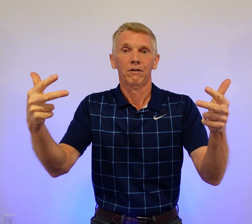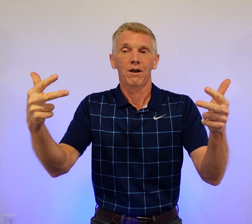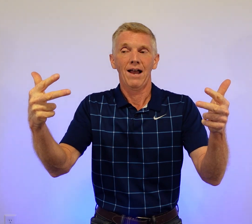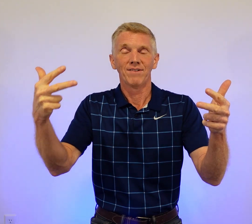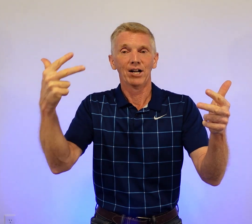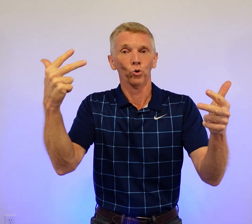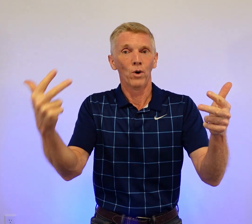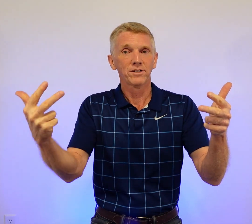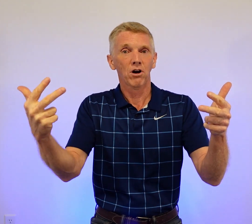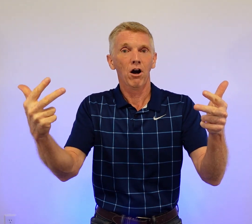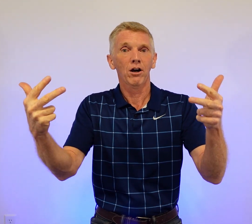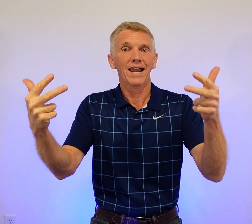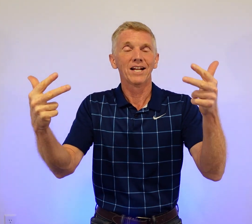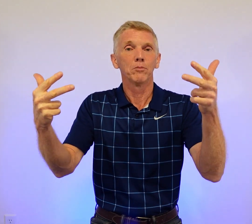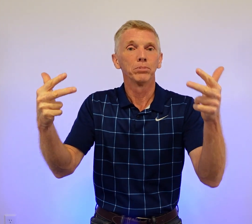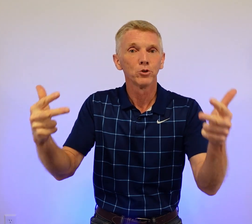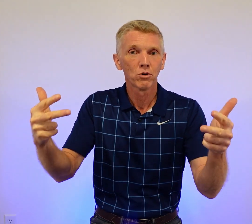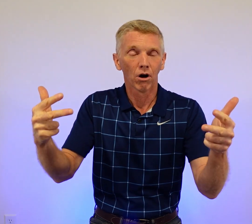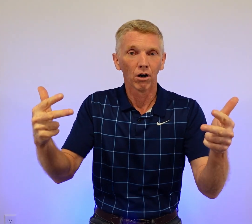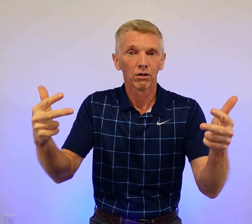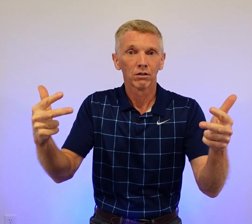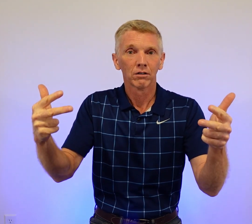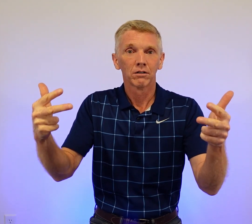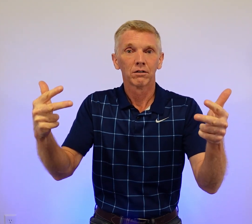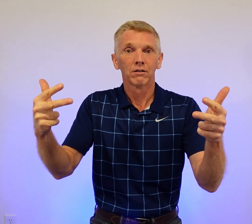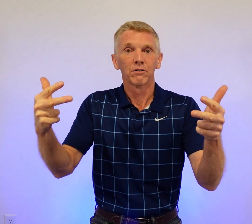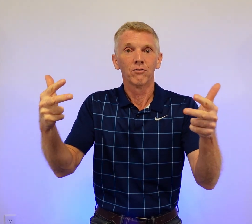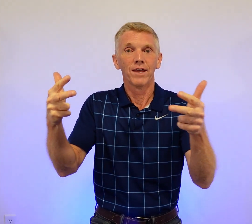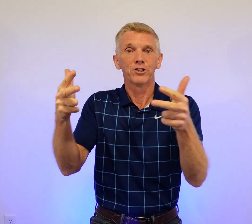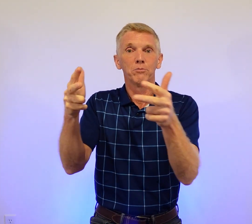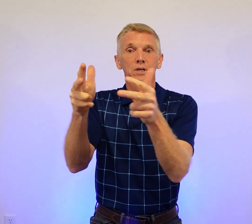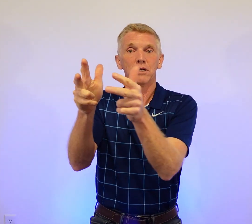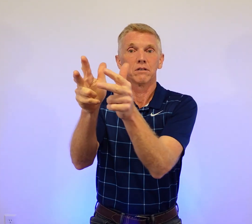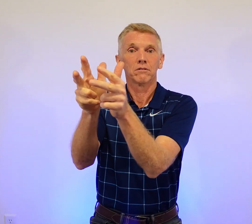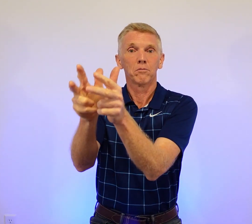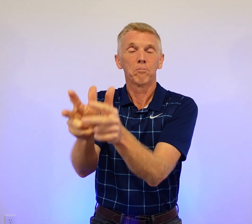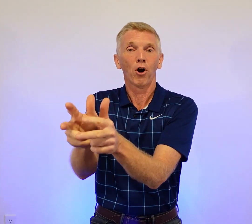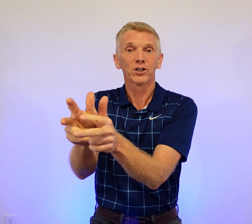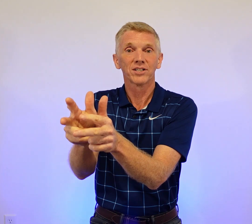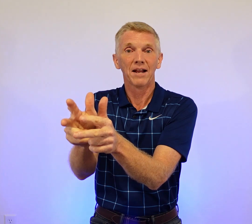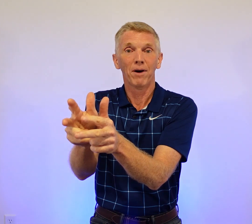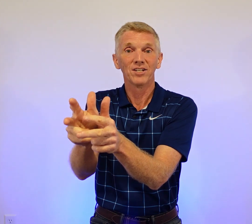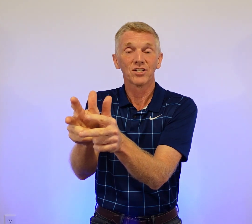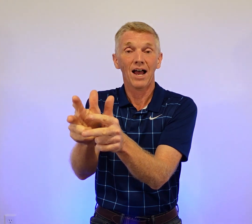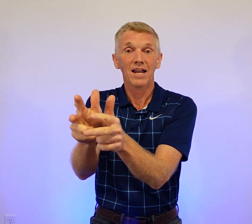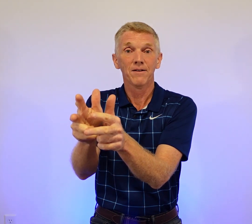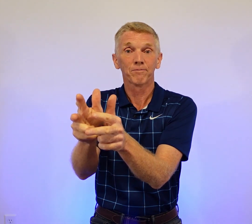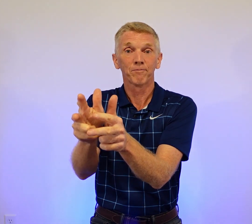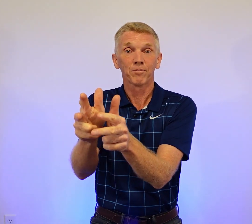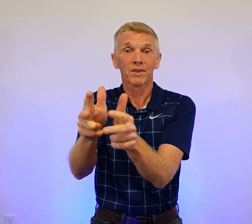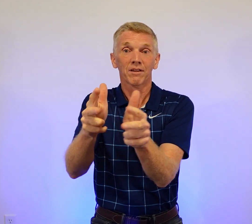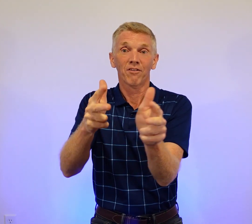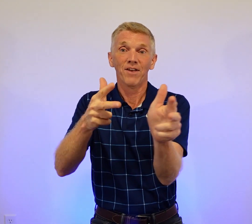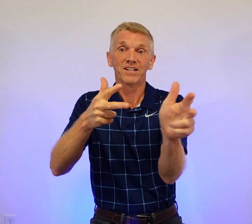I've got a red car and a blue car. They could be parked side by side. They could